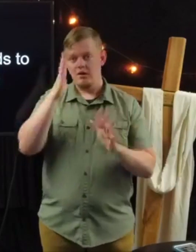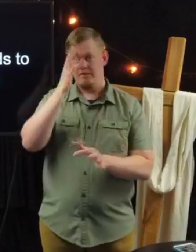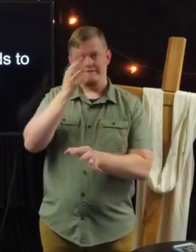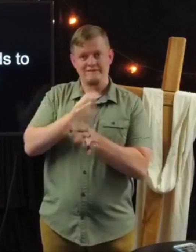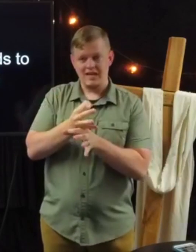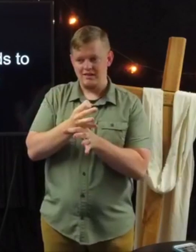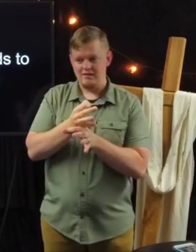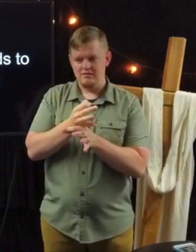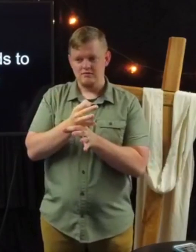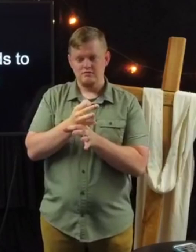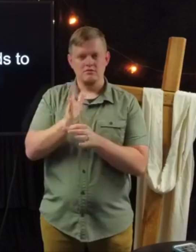Fear without faith